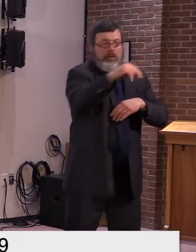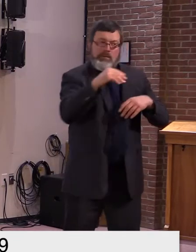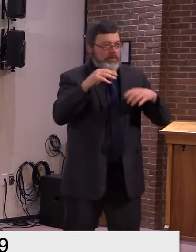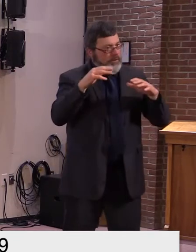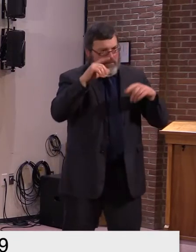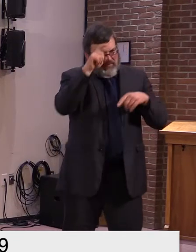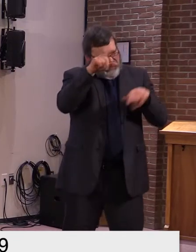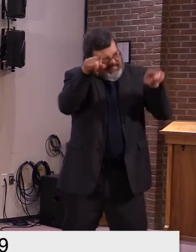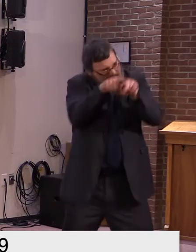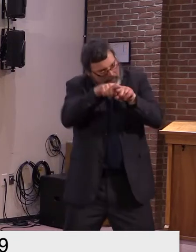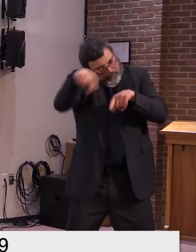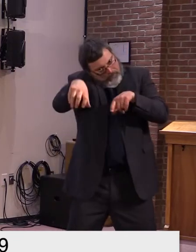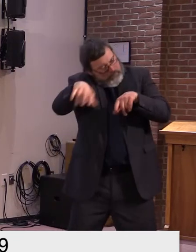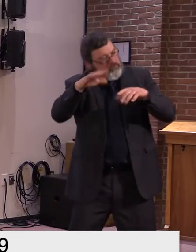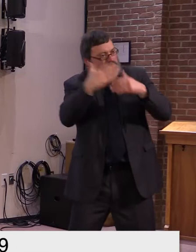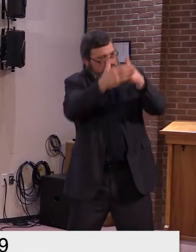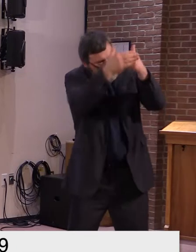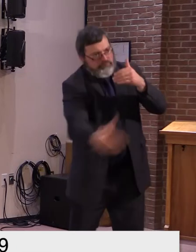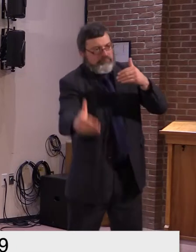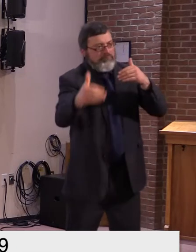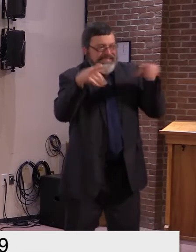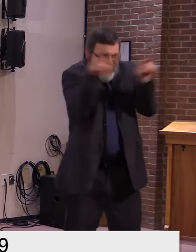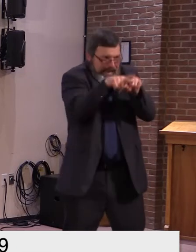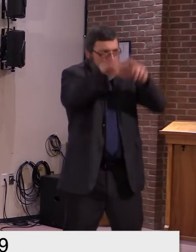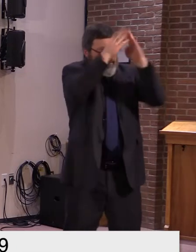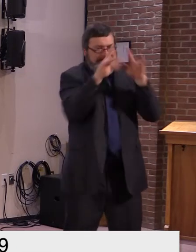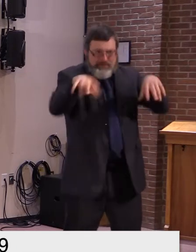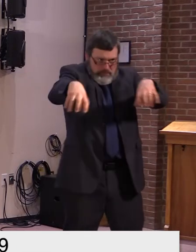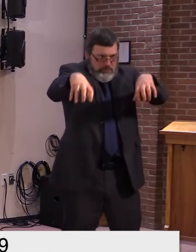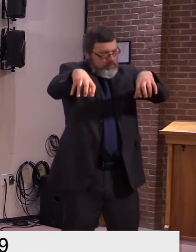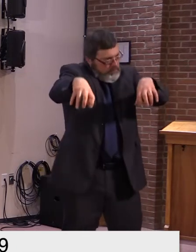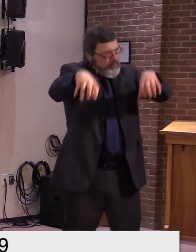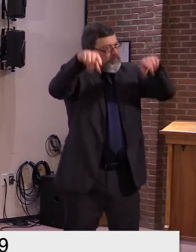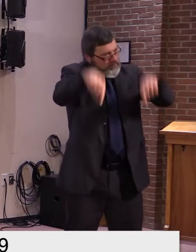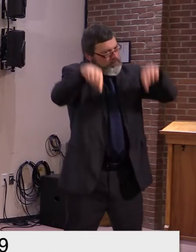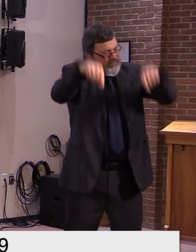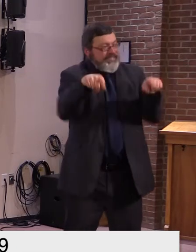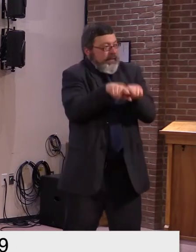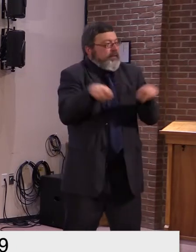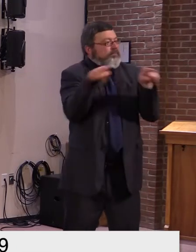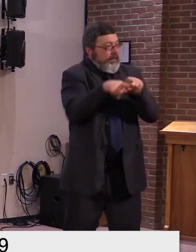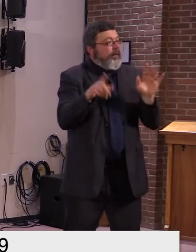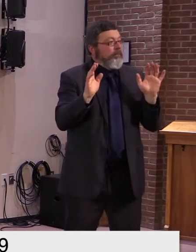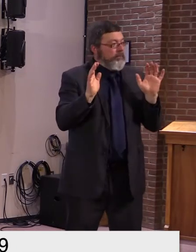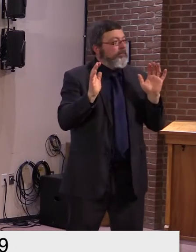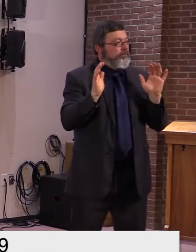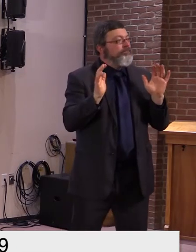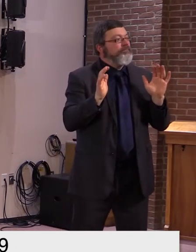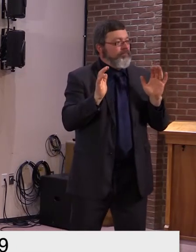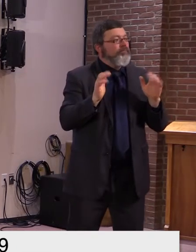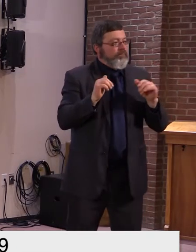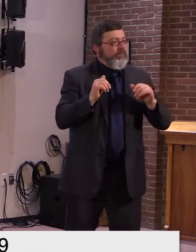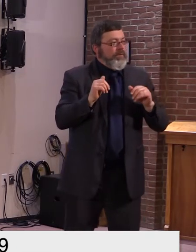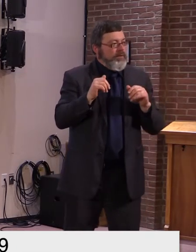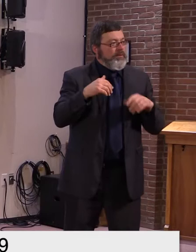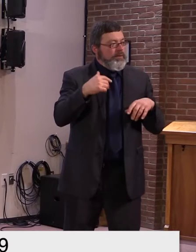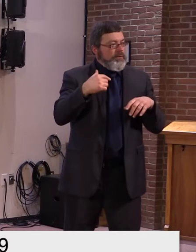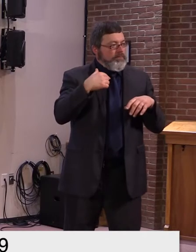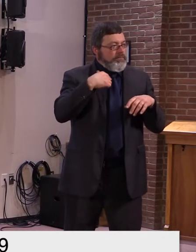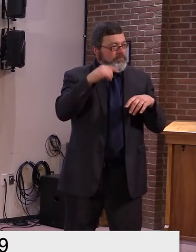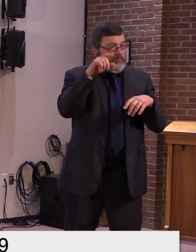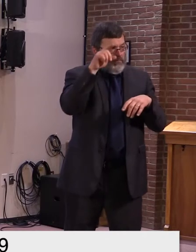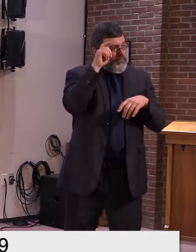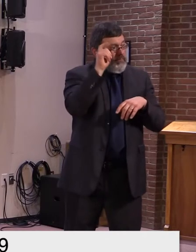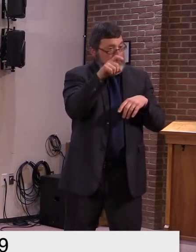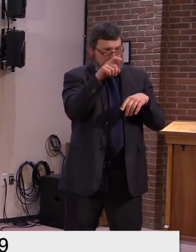small holiday gatherings, you really need to think about whether it fits your family or your situation, especially if